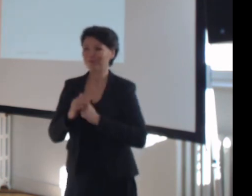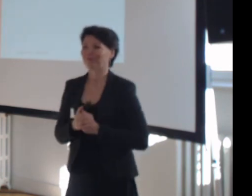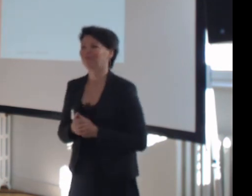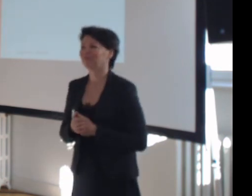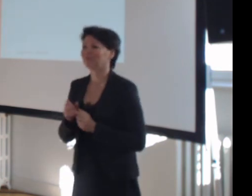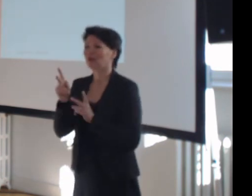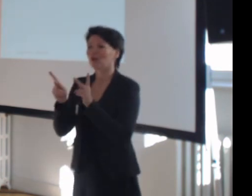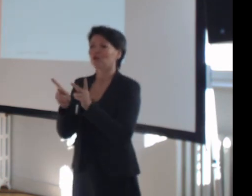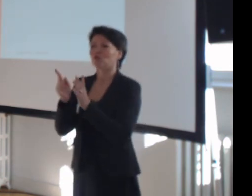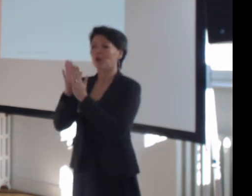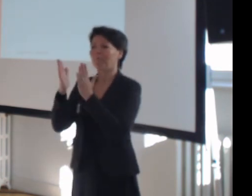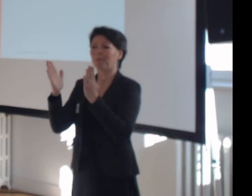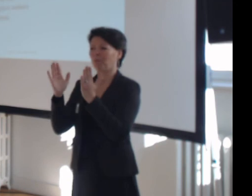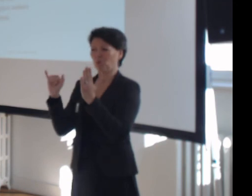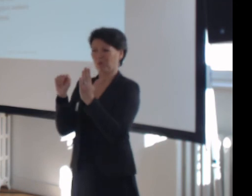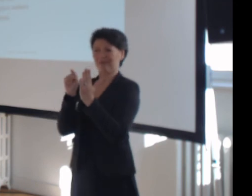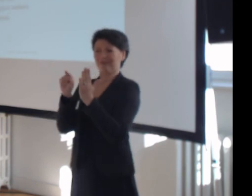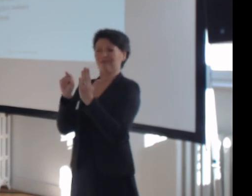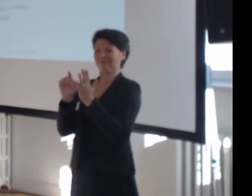What is Roadbed exactly?